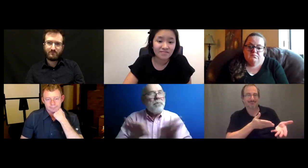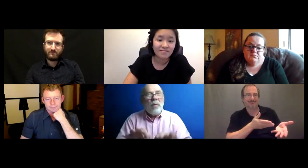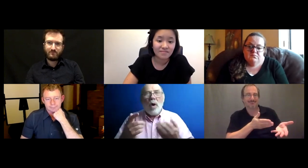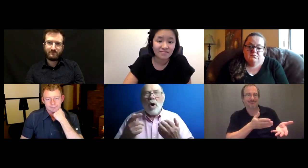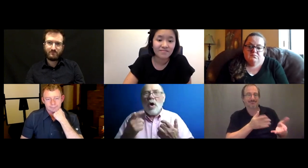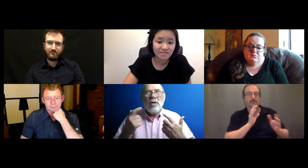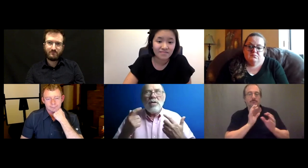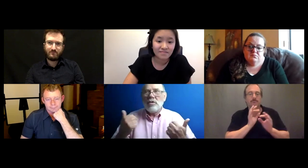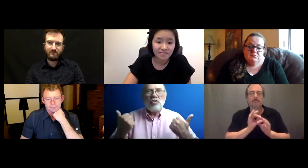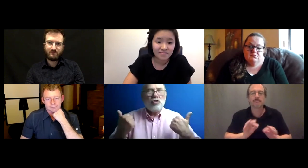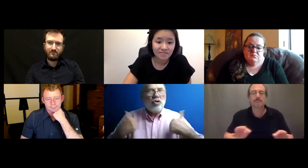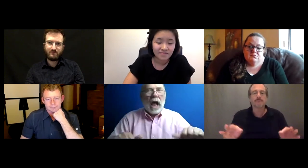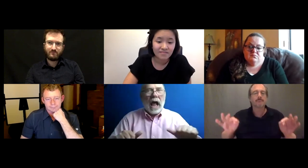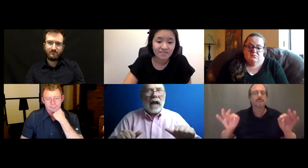opportunity presented itself to me.